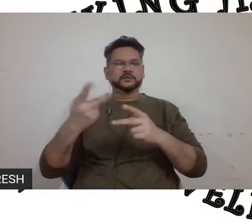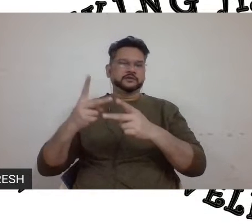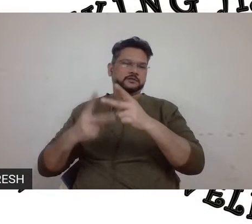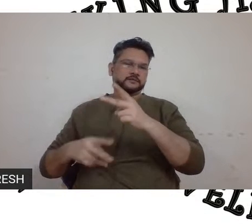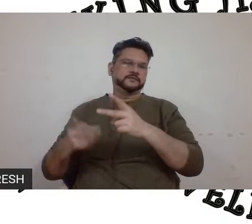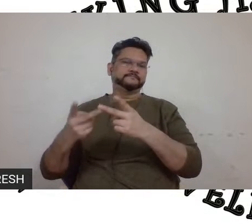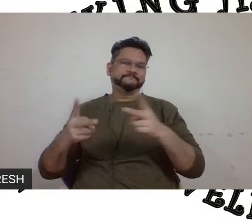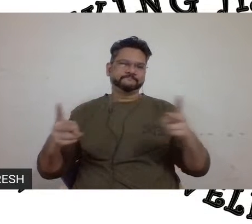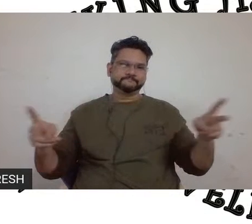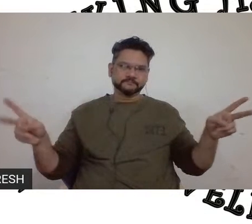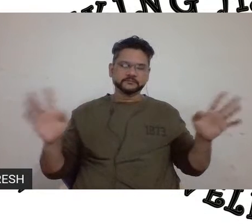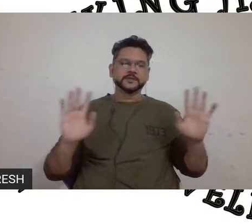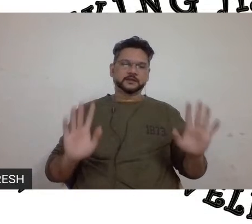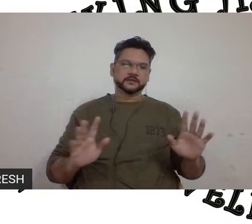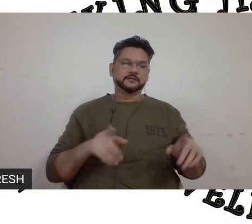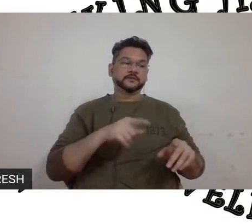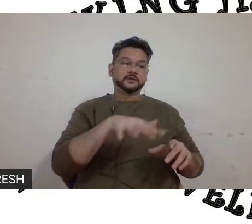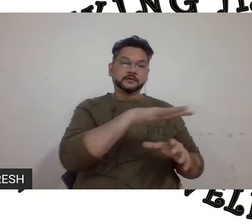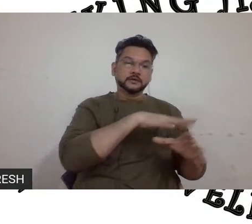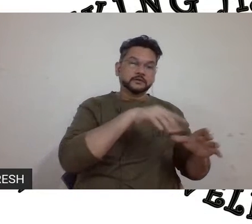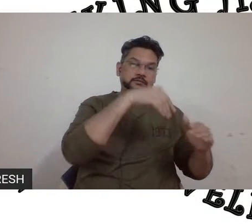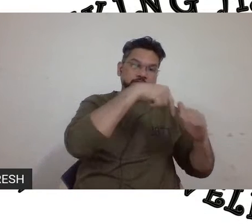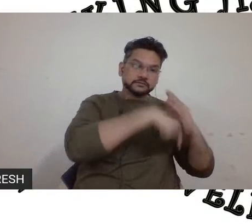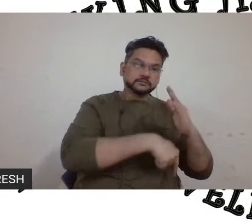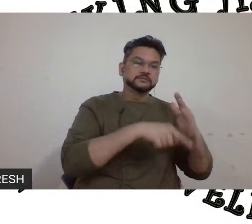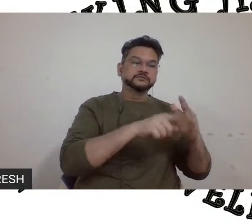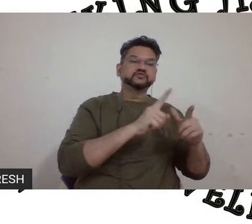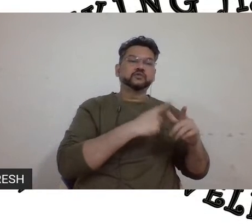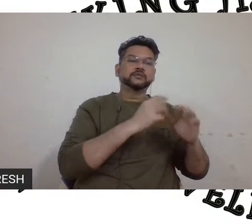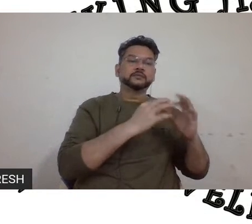better. One of the things which I've seen in